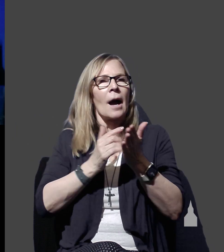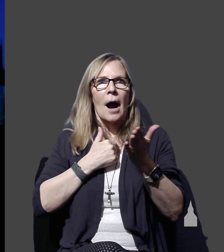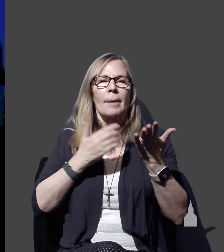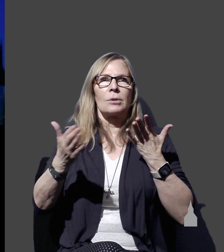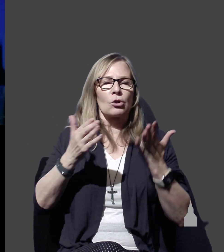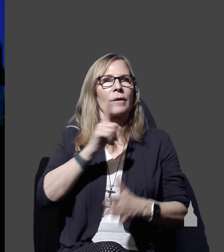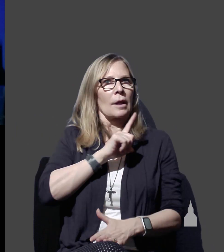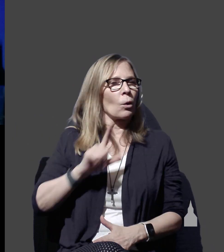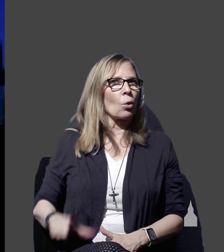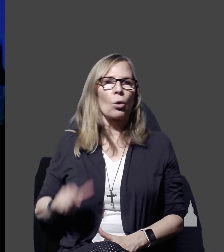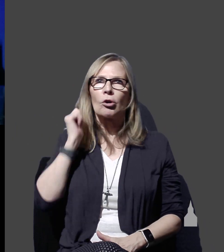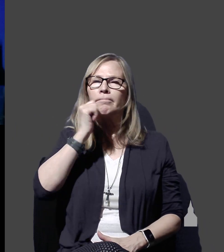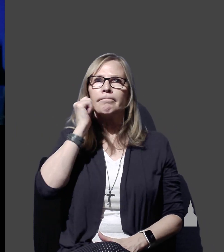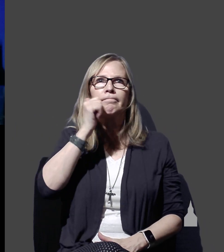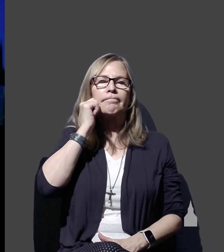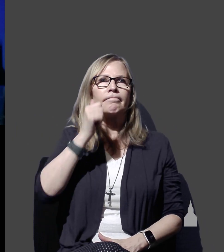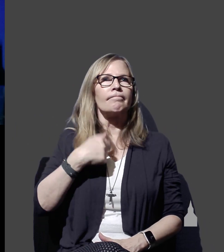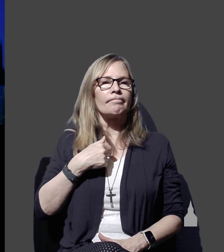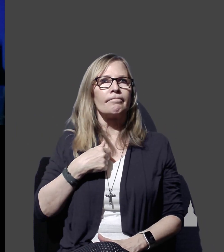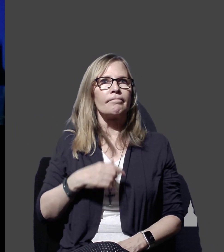the Lord.